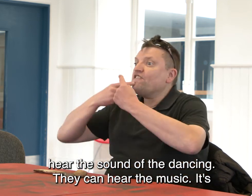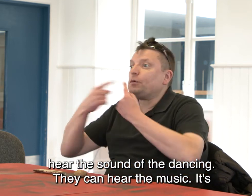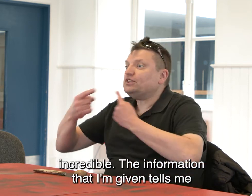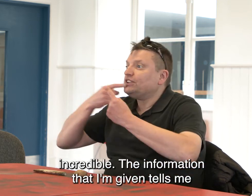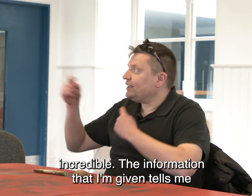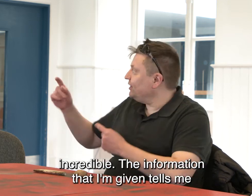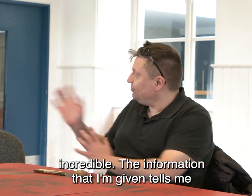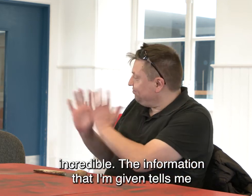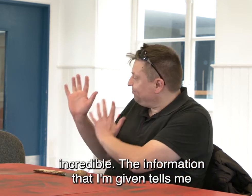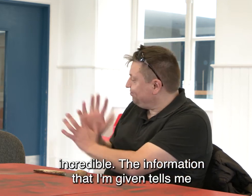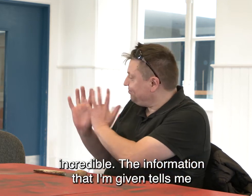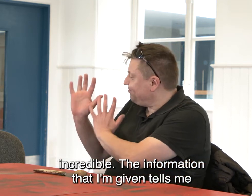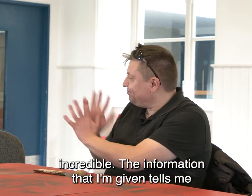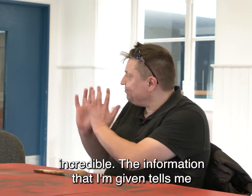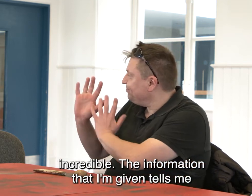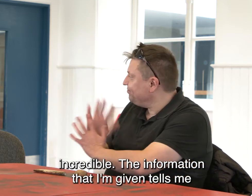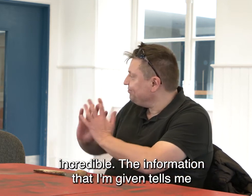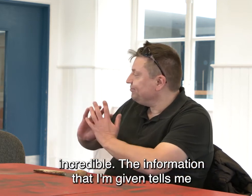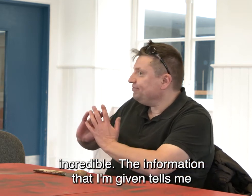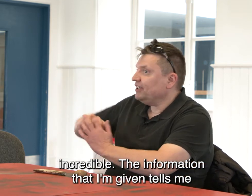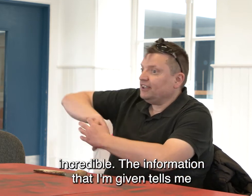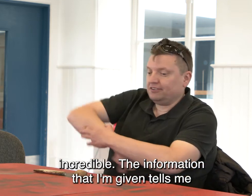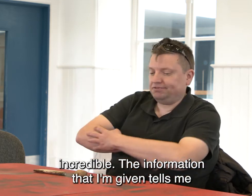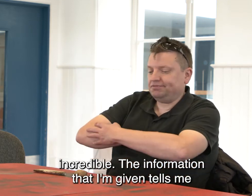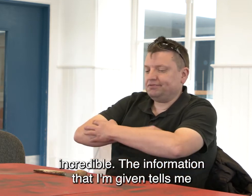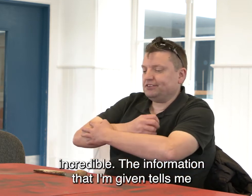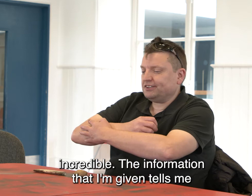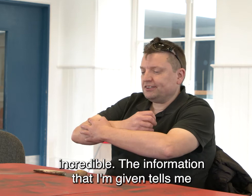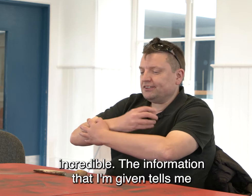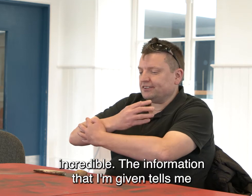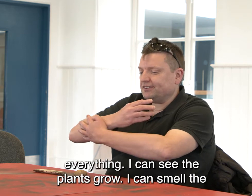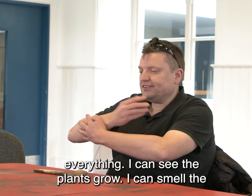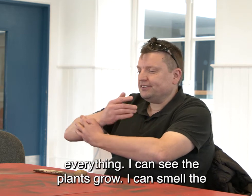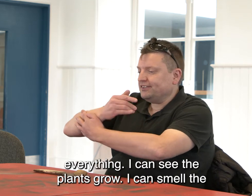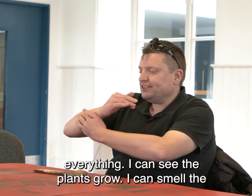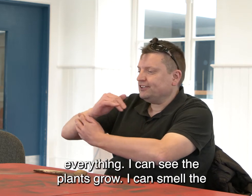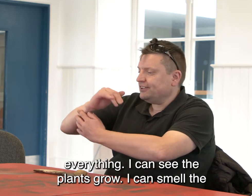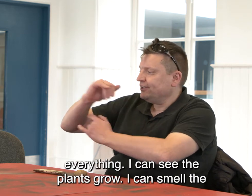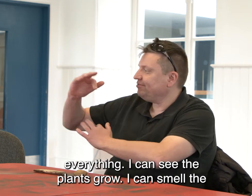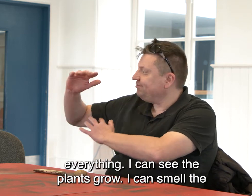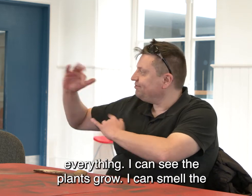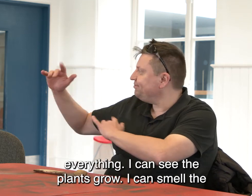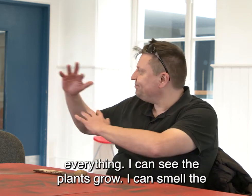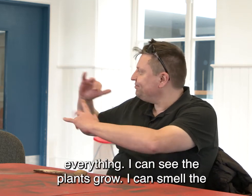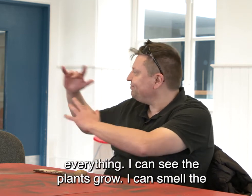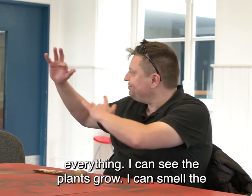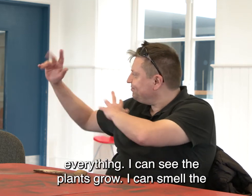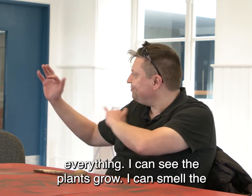incredible. The information that I'm given tells me everything. I can see the plants grow, I can smell